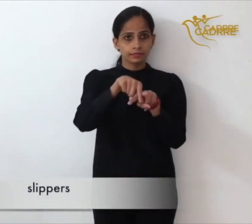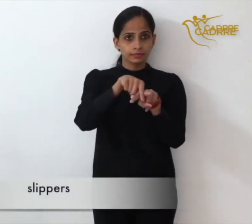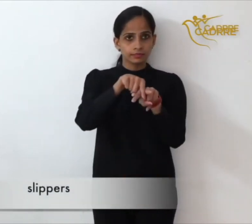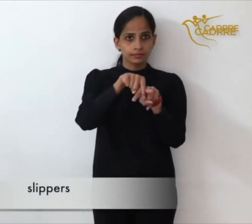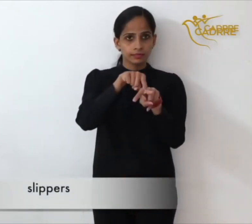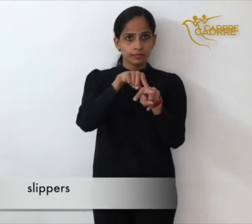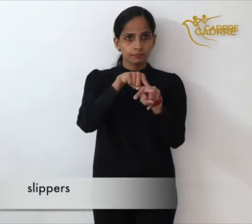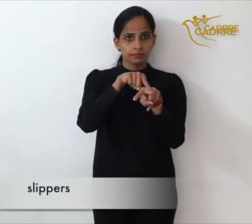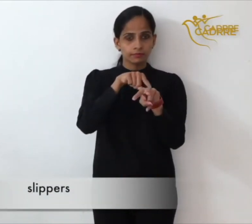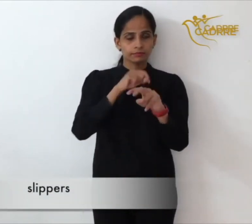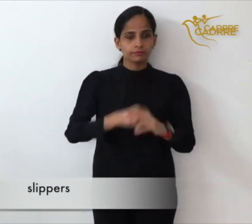Slippers.